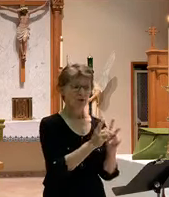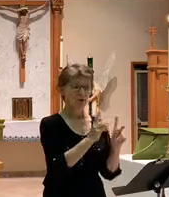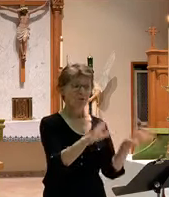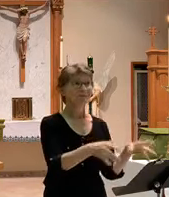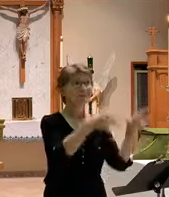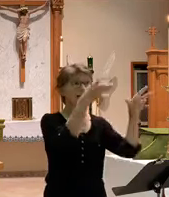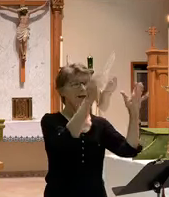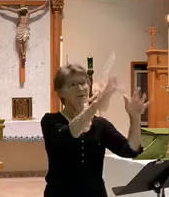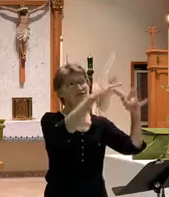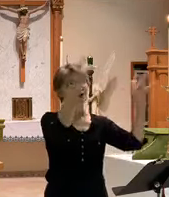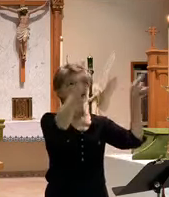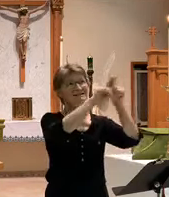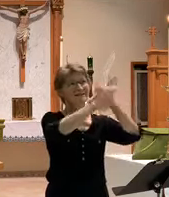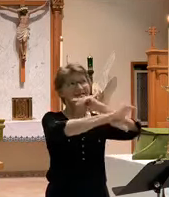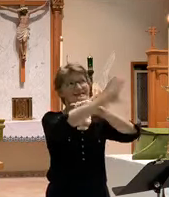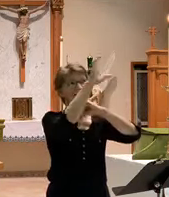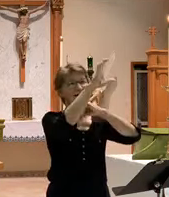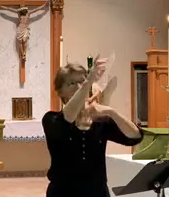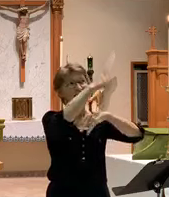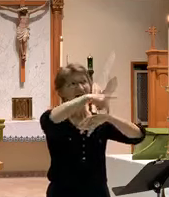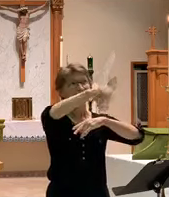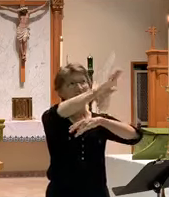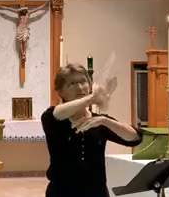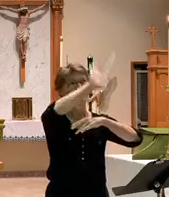the sun in the kingdom of their Father.